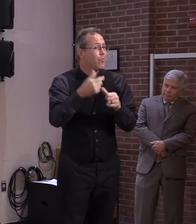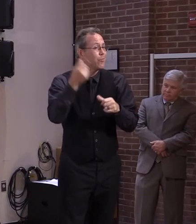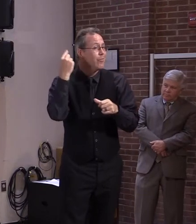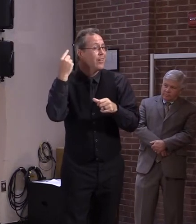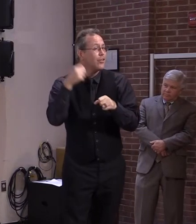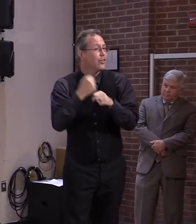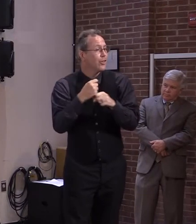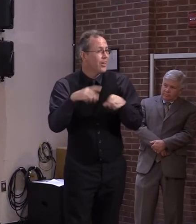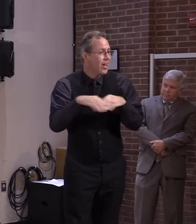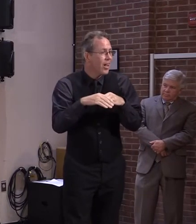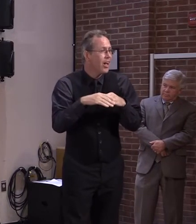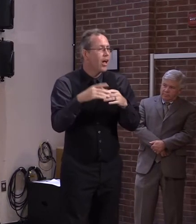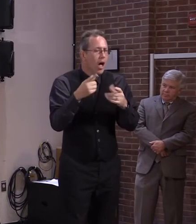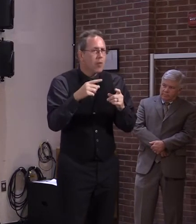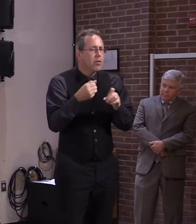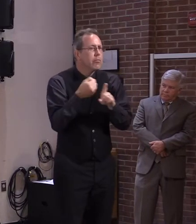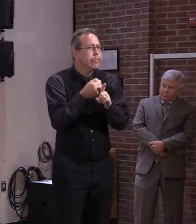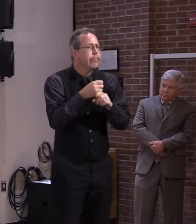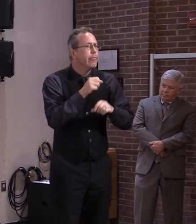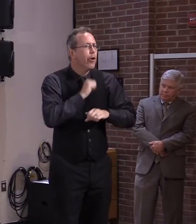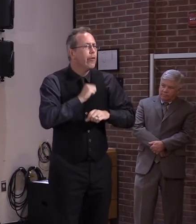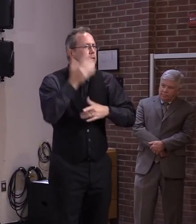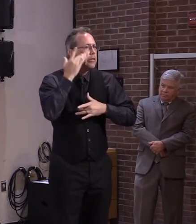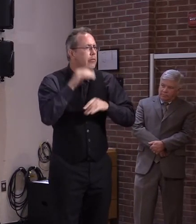well. And so all of a sudden, we had